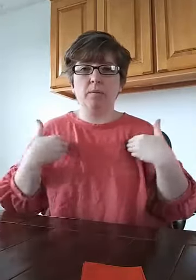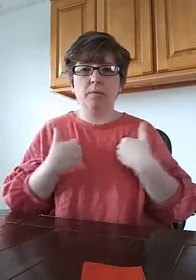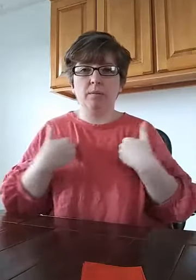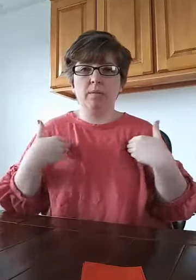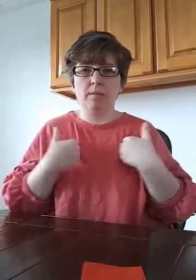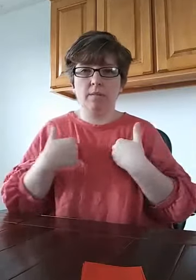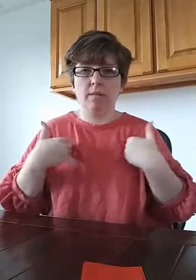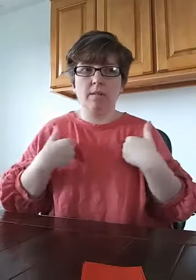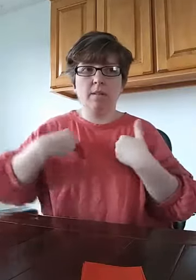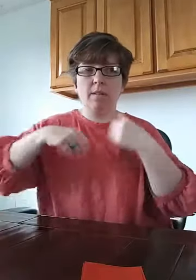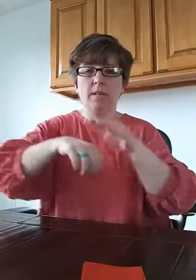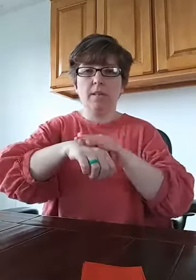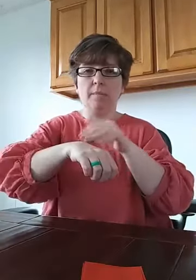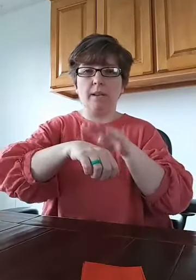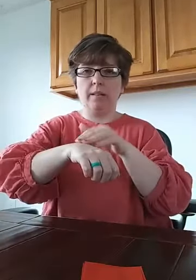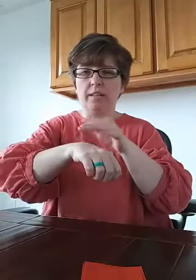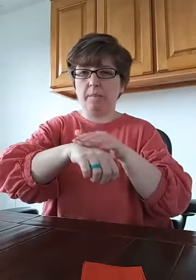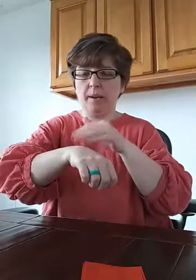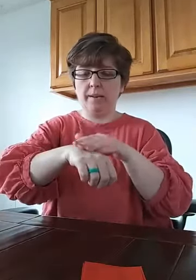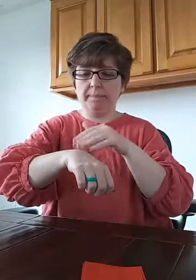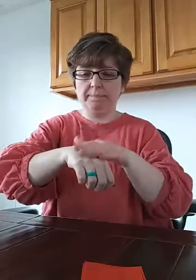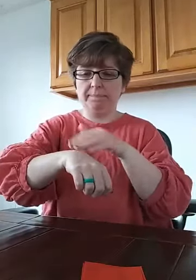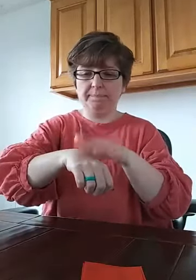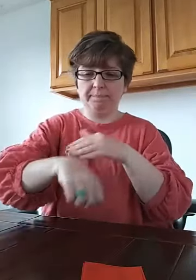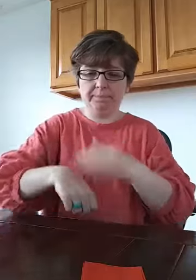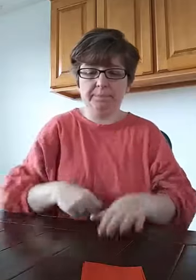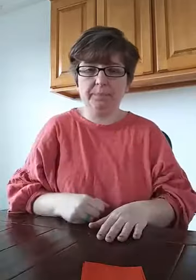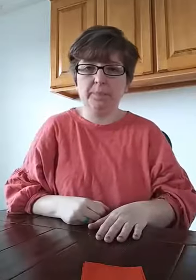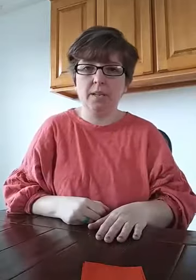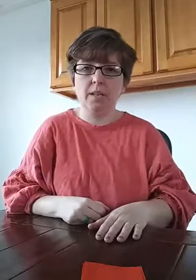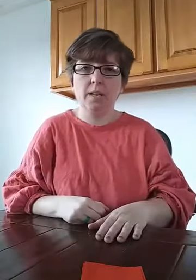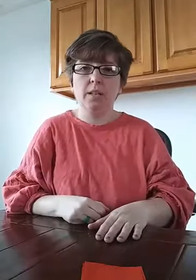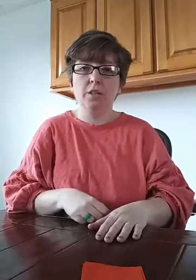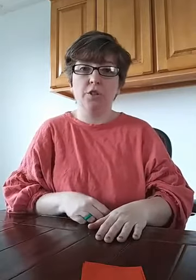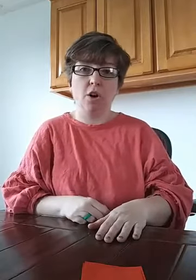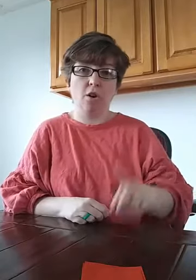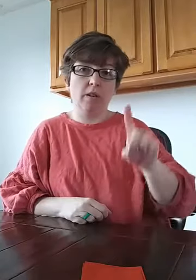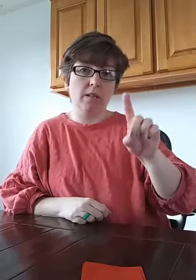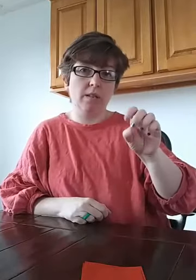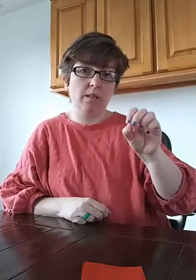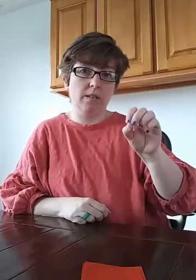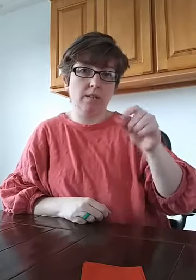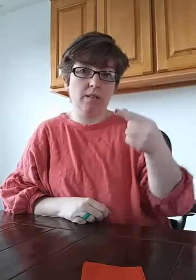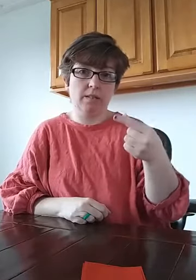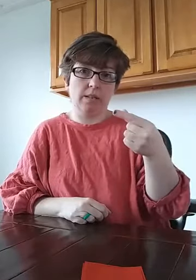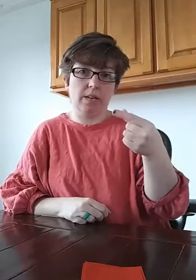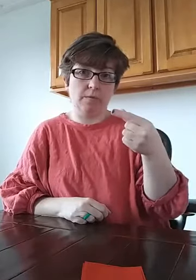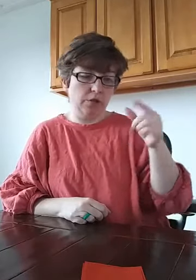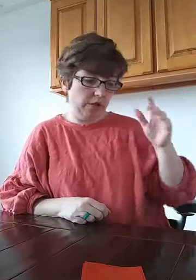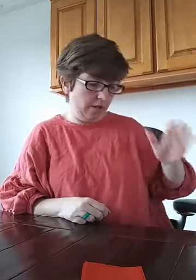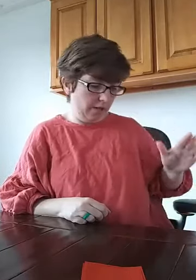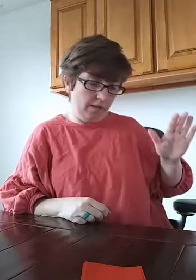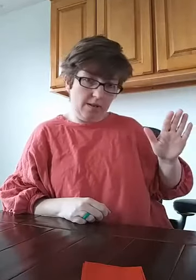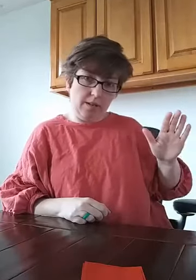pet like you're petting dog dog you